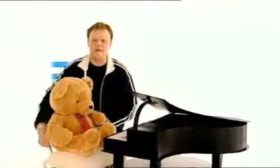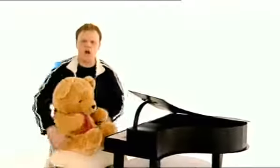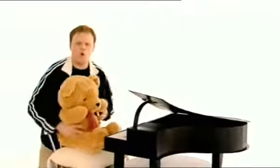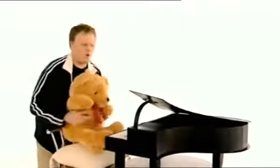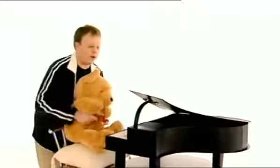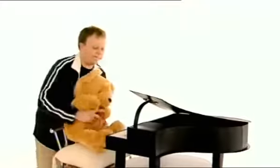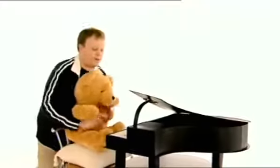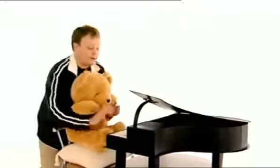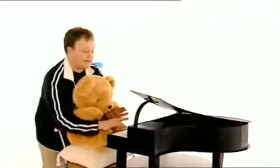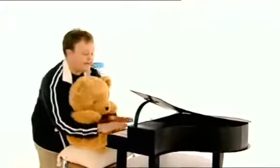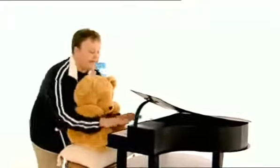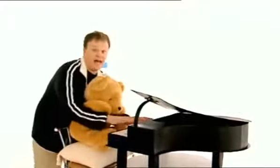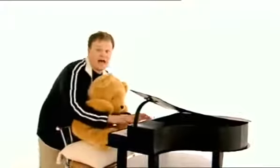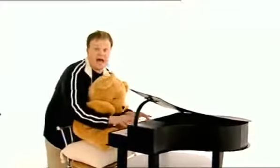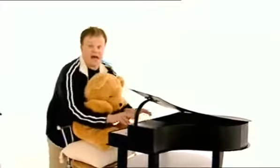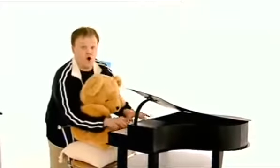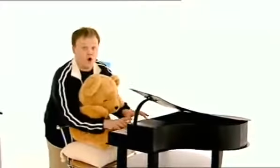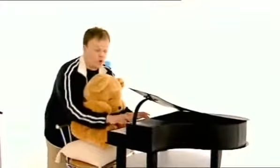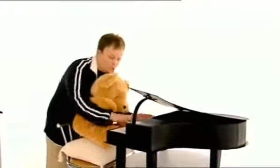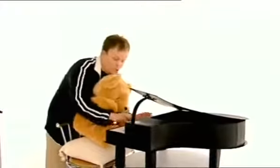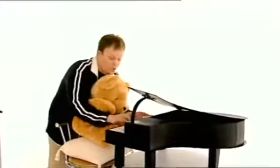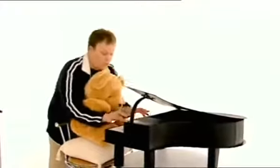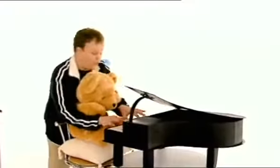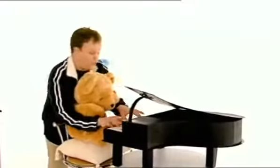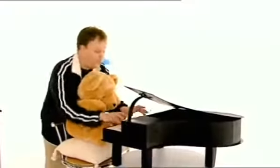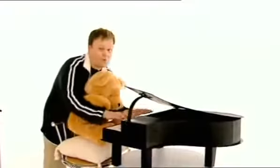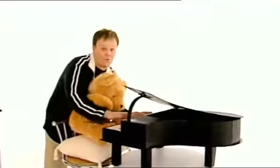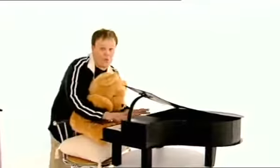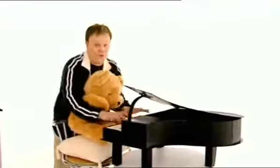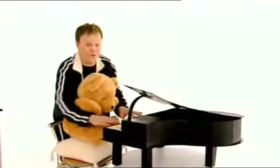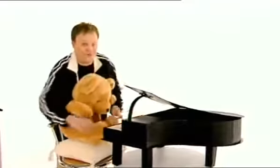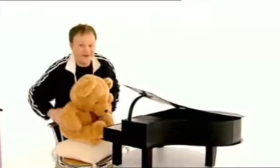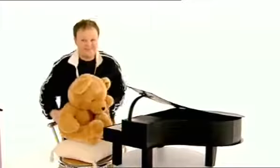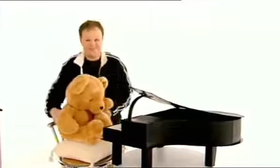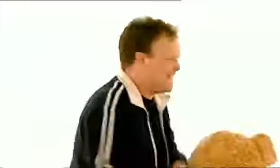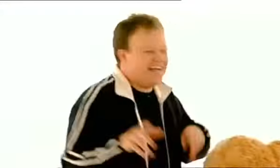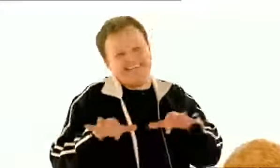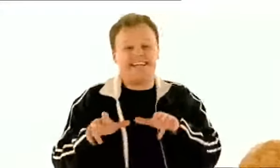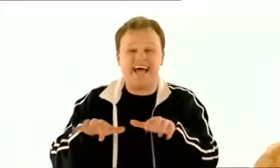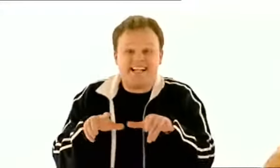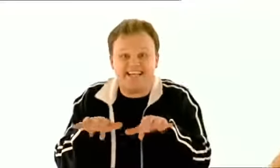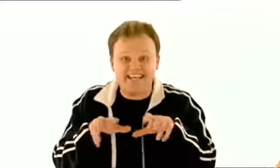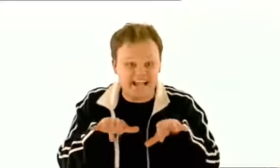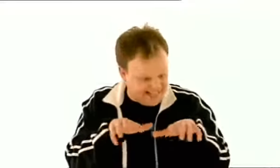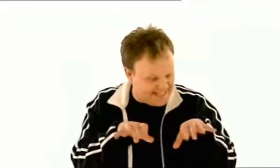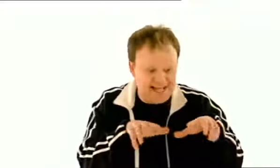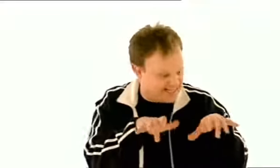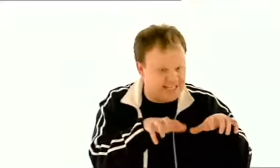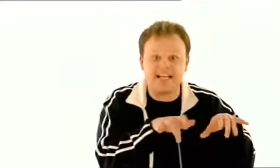we go. Piano. Woo! Diddle daddle, diddle daddle, diddle daddle, diddle